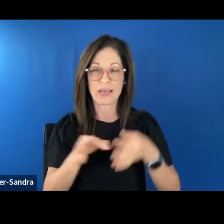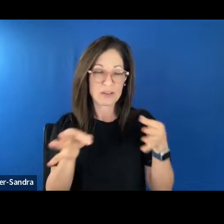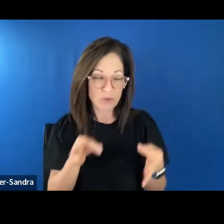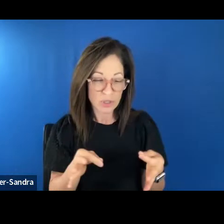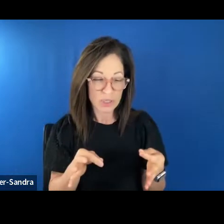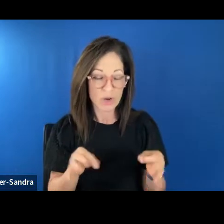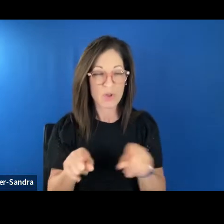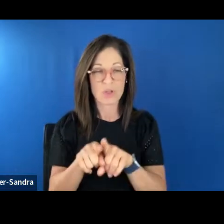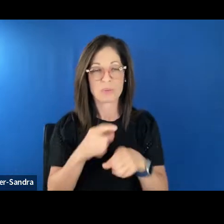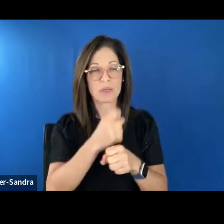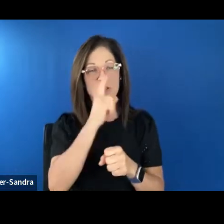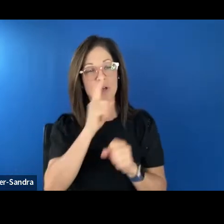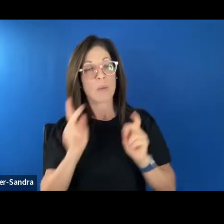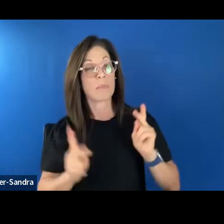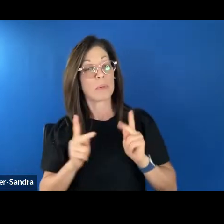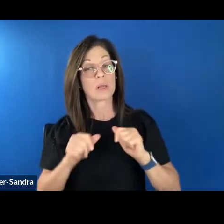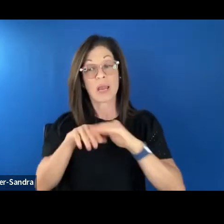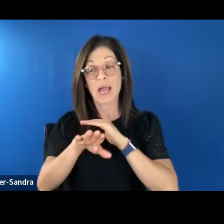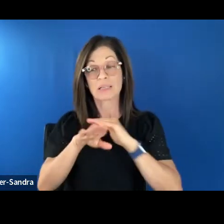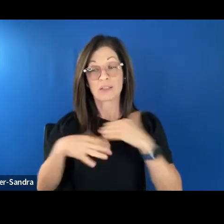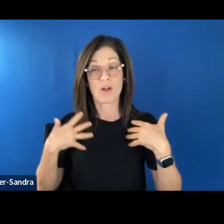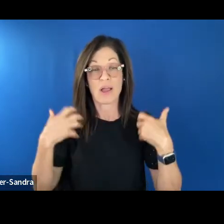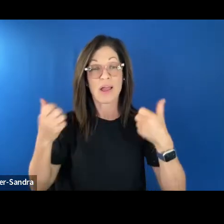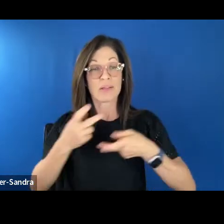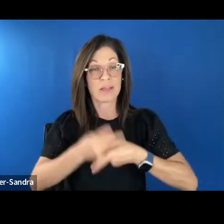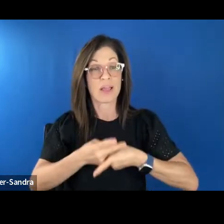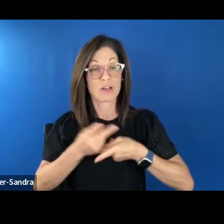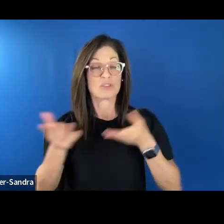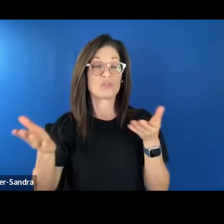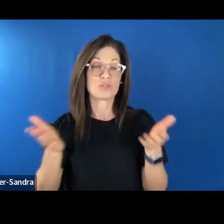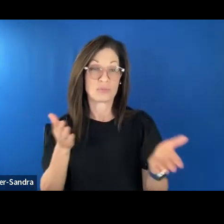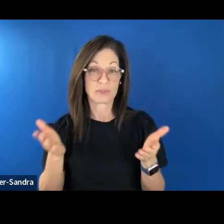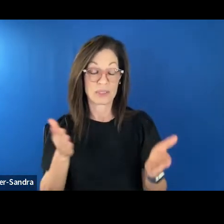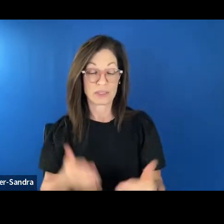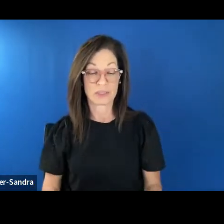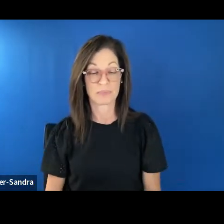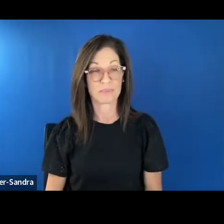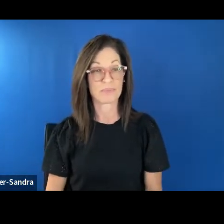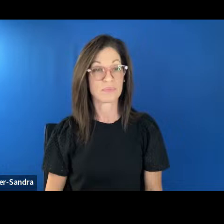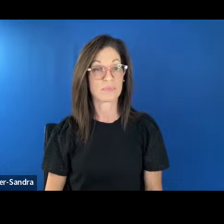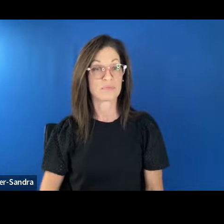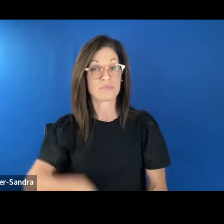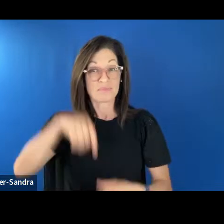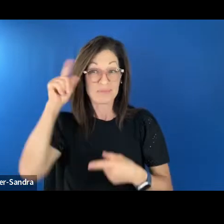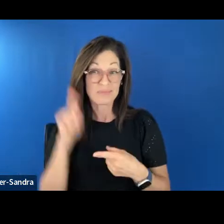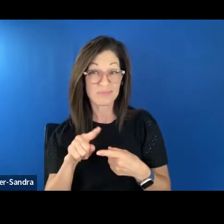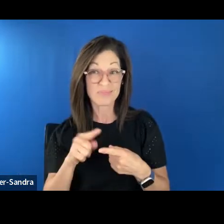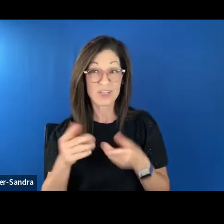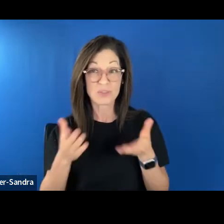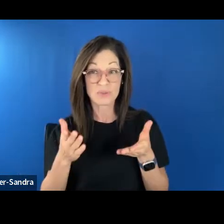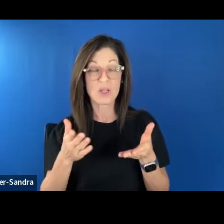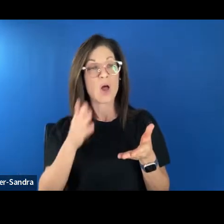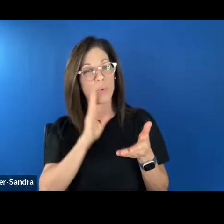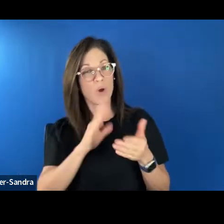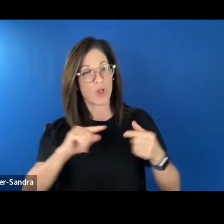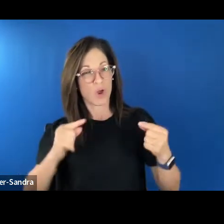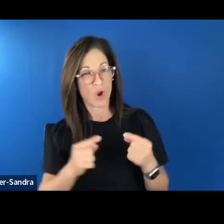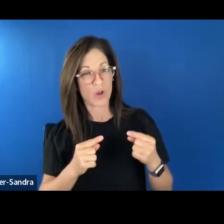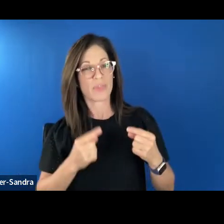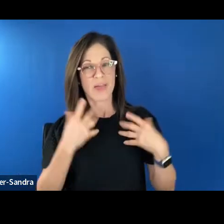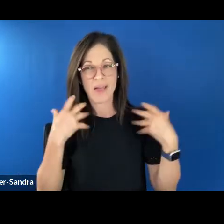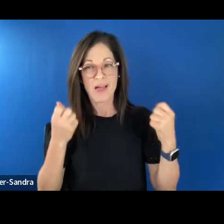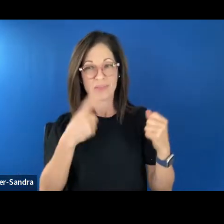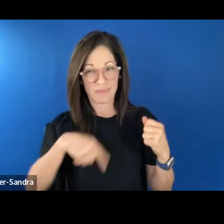ensuring that individuals can access healthcare services. Cutting these services could jeopardize the well-being of this